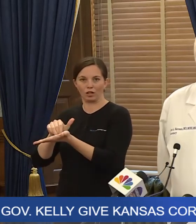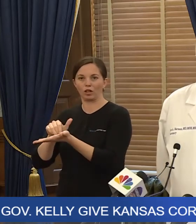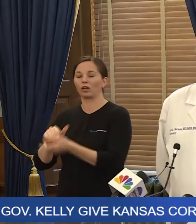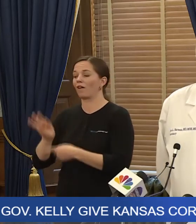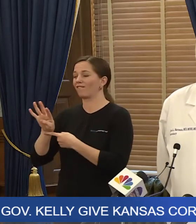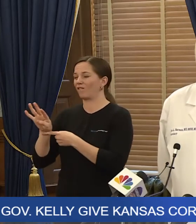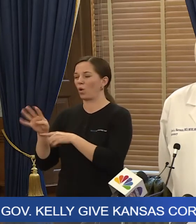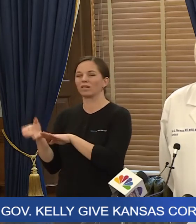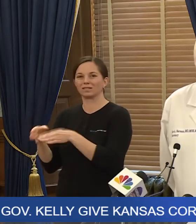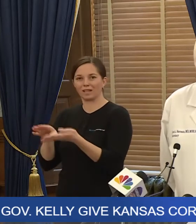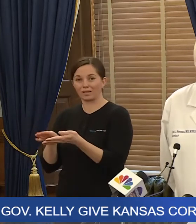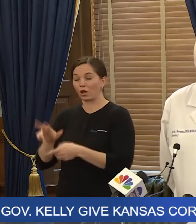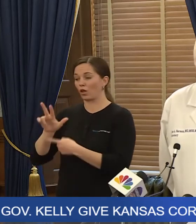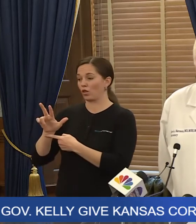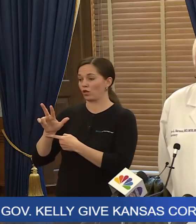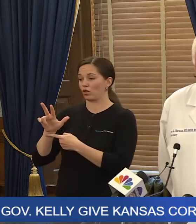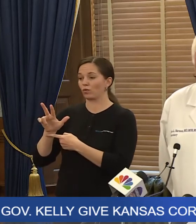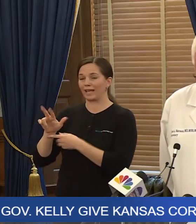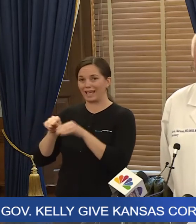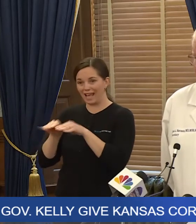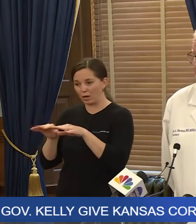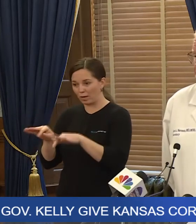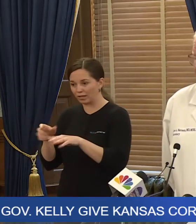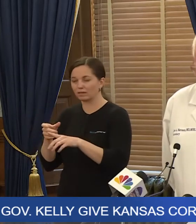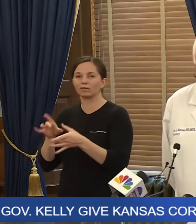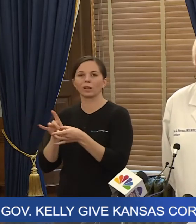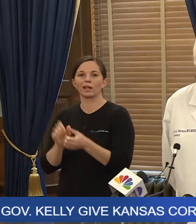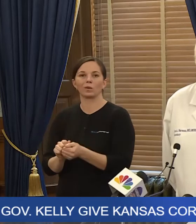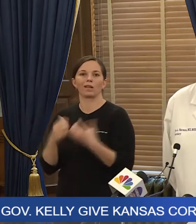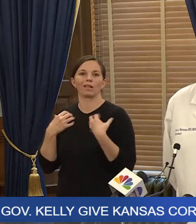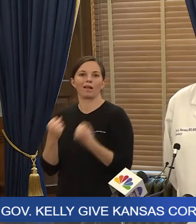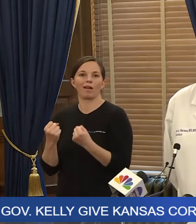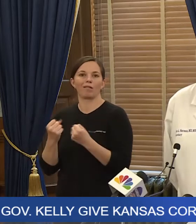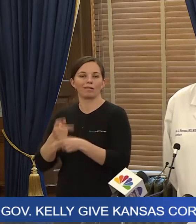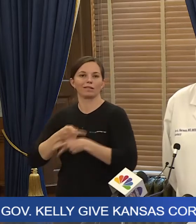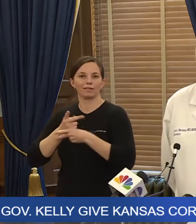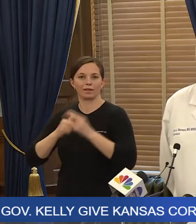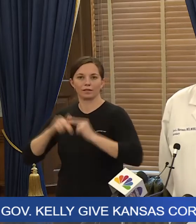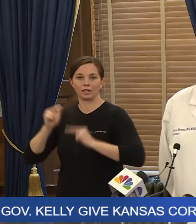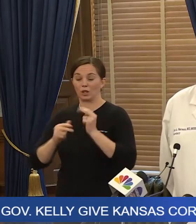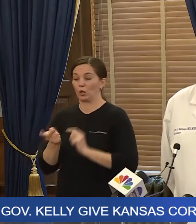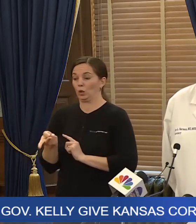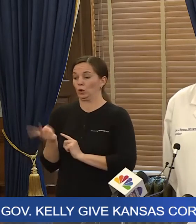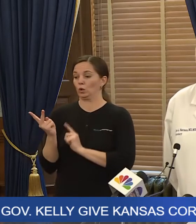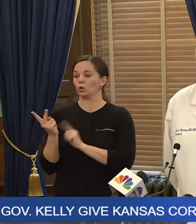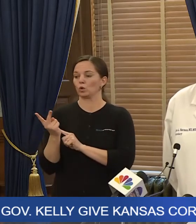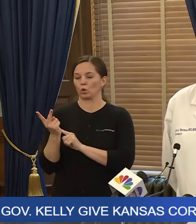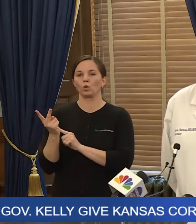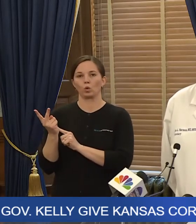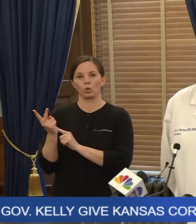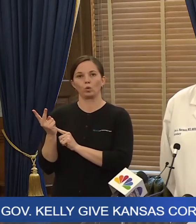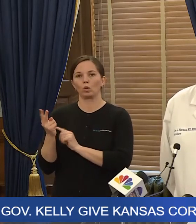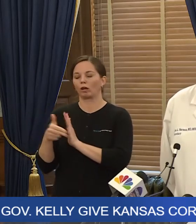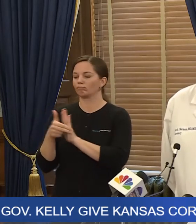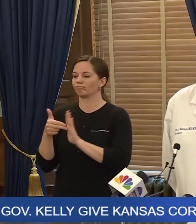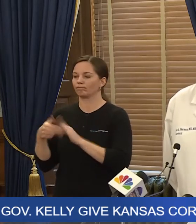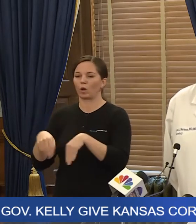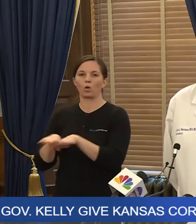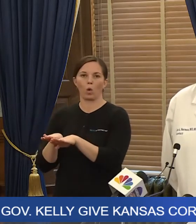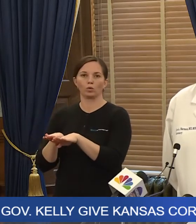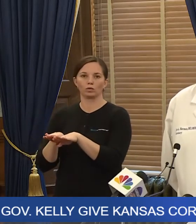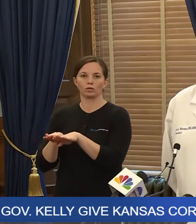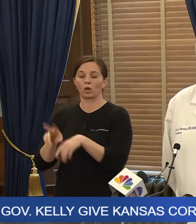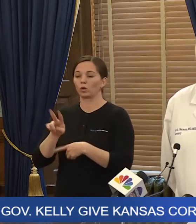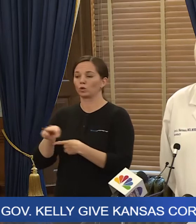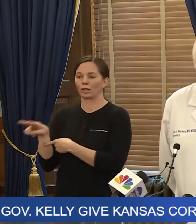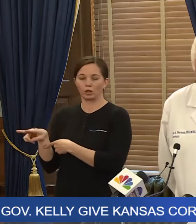And 3 outbreaks that have been associated with healthcare facilities. 2 of those outbreaks are considered completed, meaning closed.